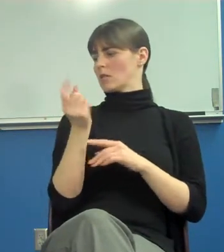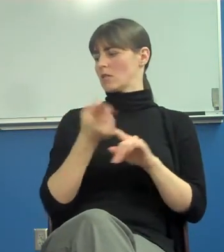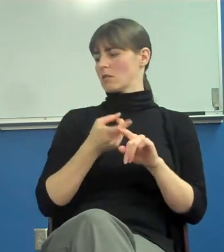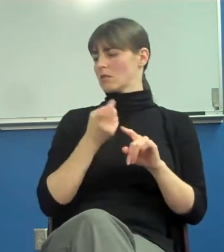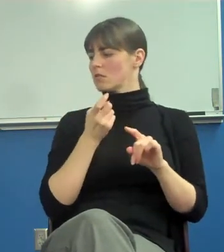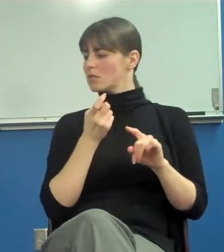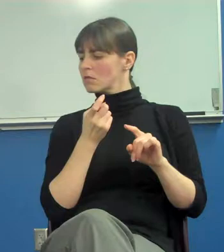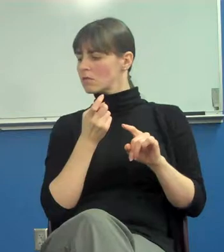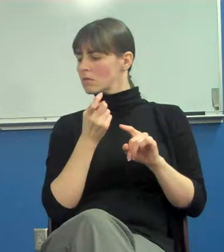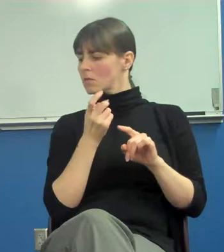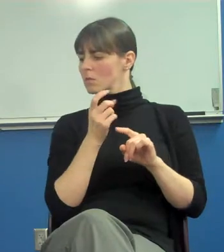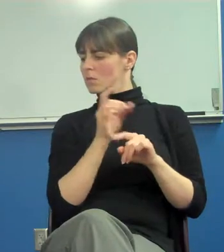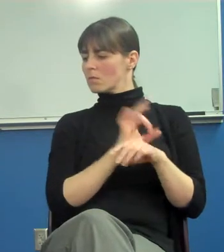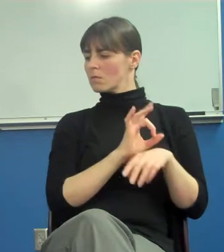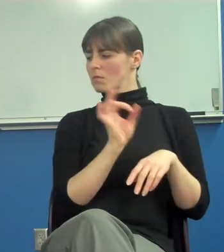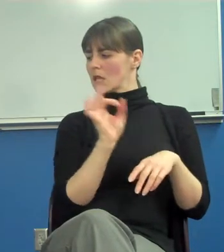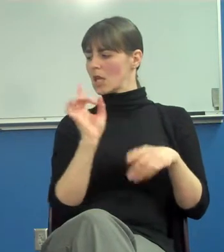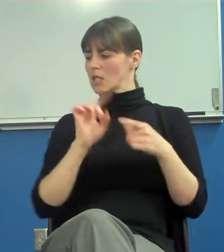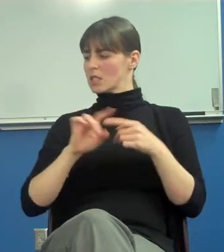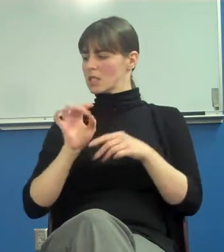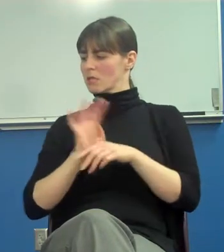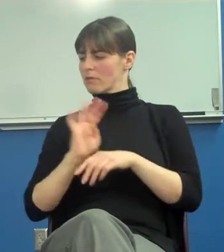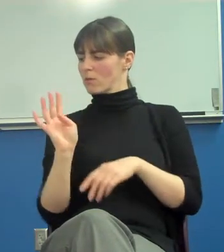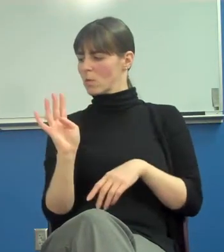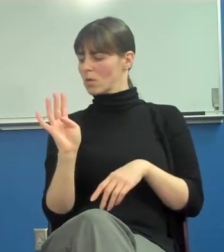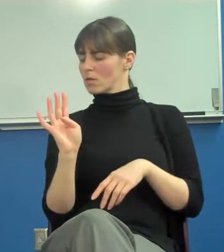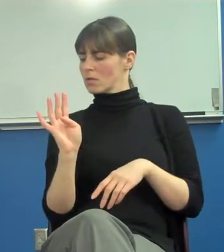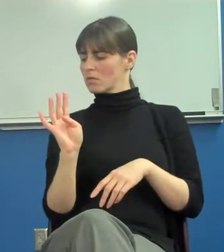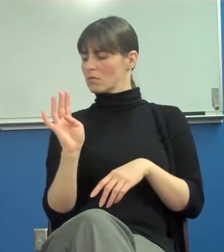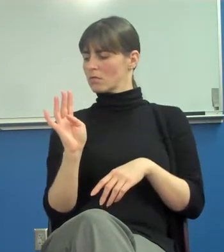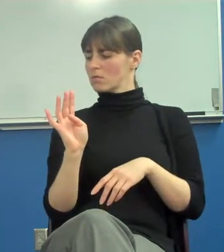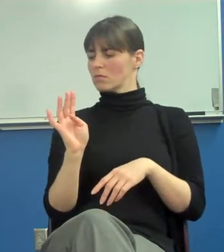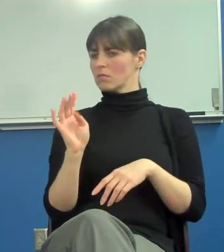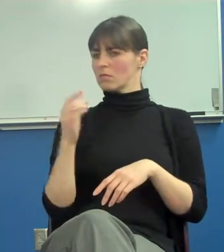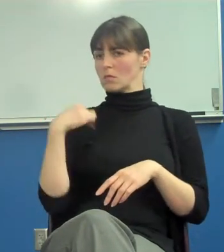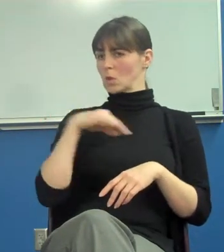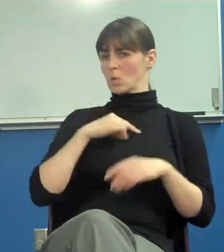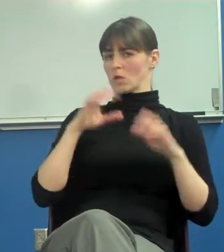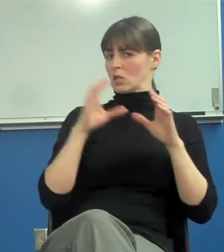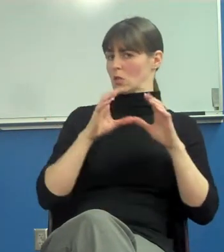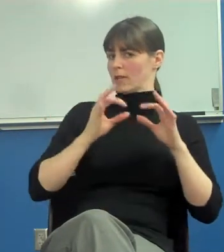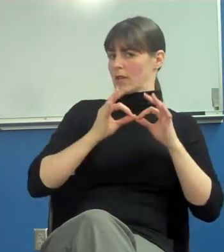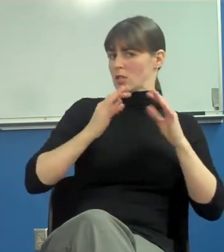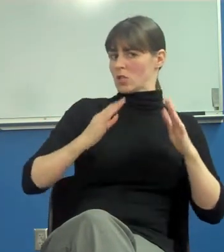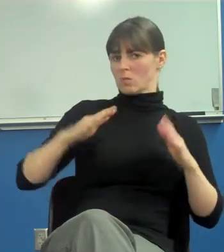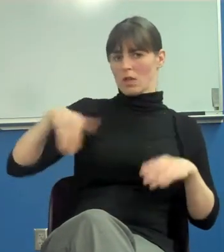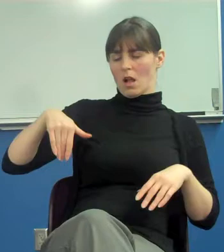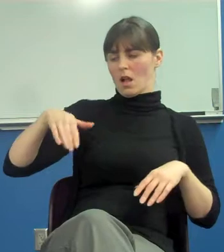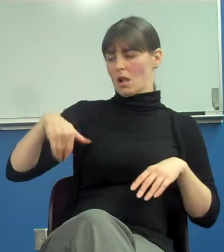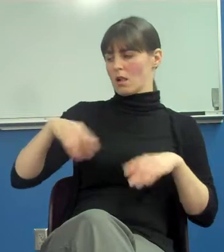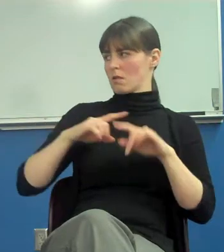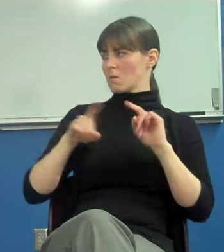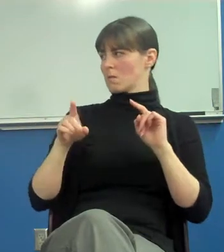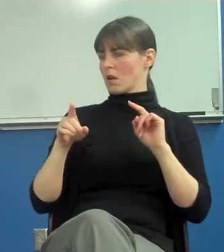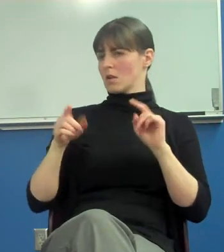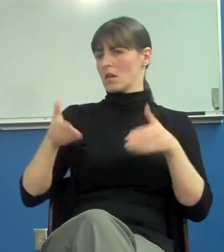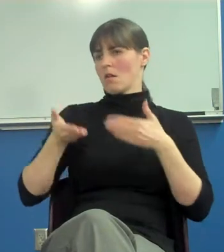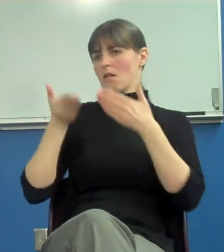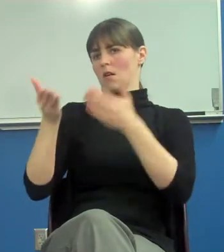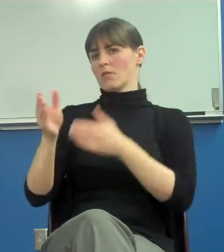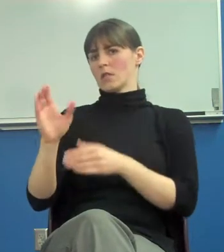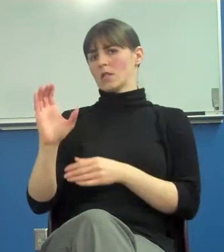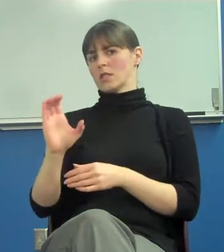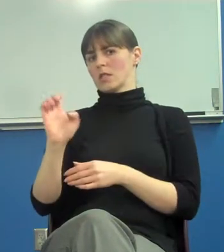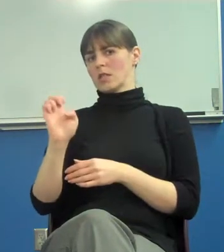about 8 to 4. And we are not certified interpreters yet, however, they will be offering CEUs